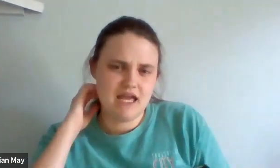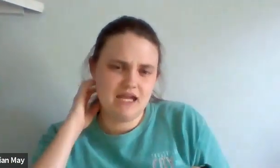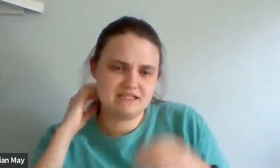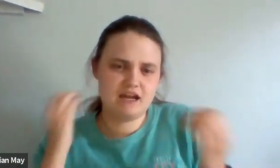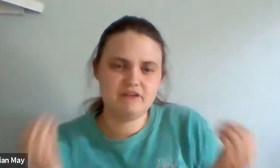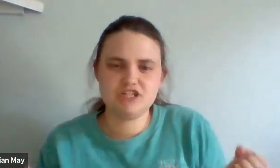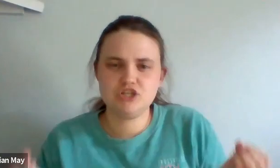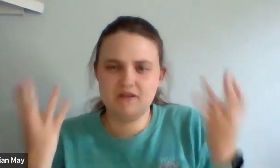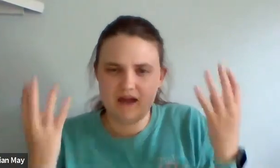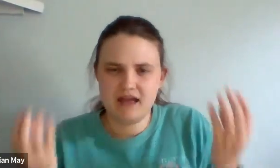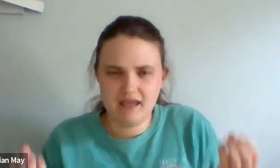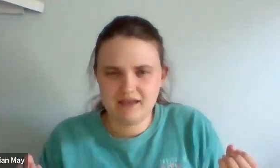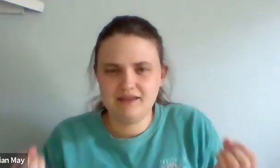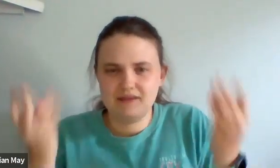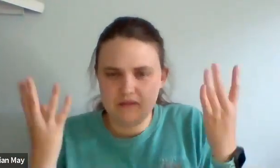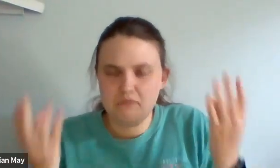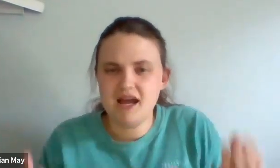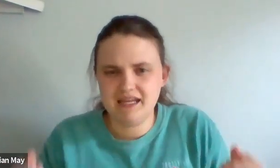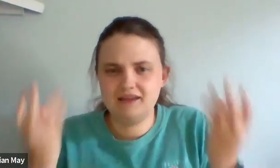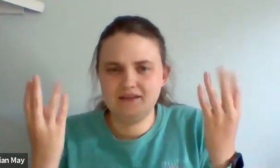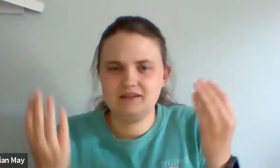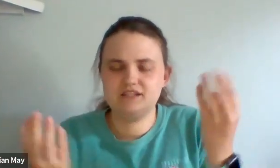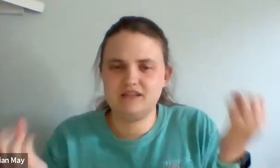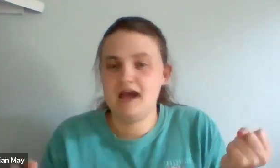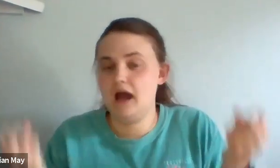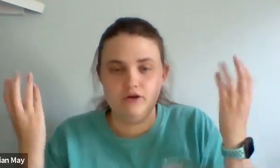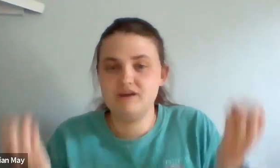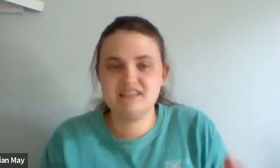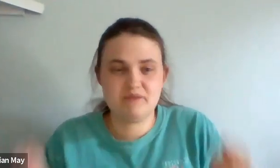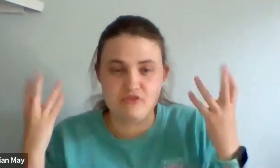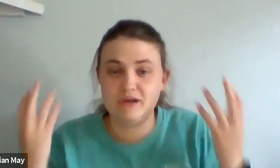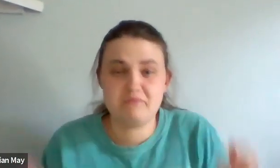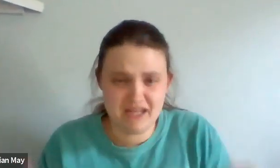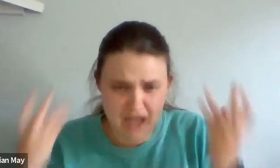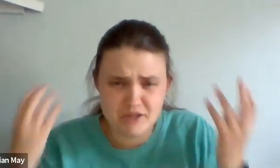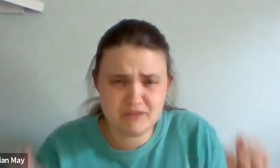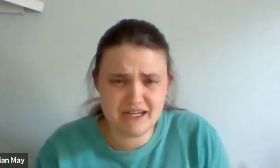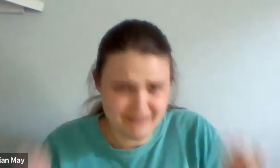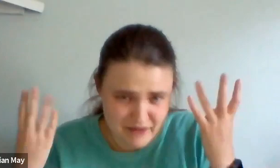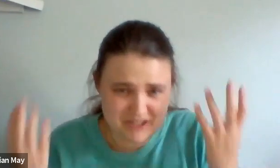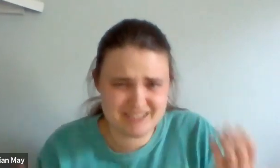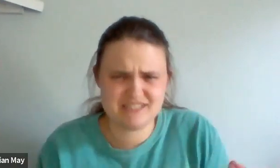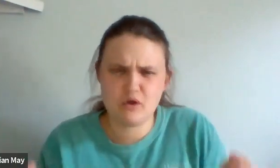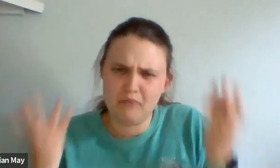And it's kind of, I guess, showing like money, because I don't know, I always think about throwing up money. How much money? How much is this? So how